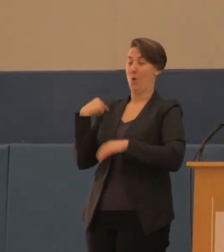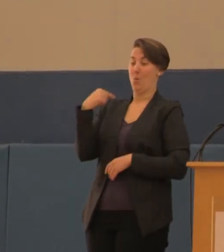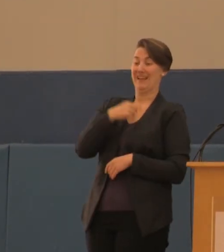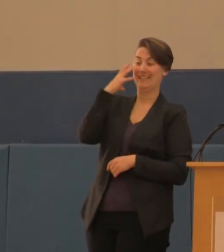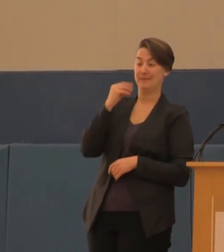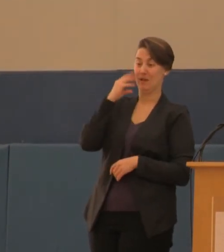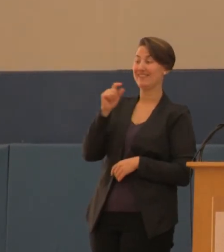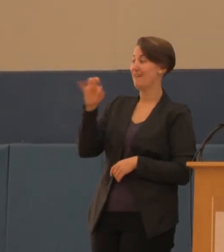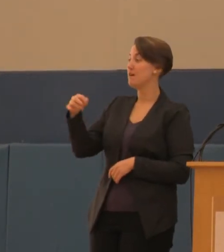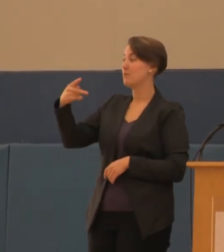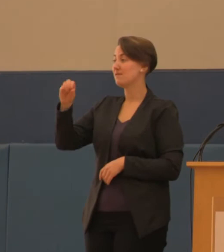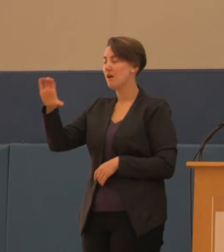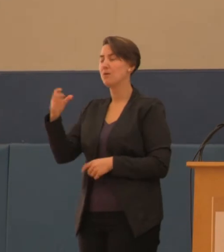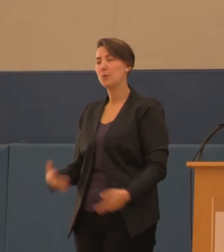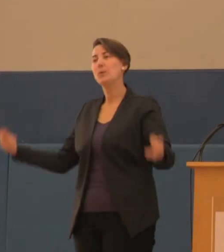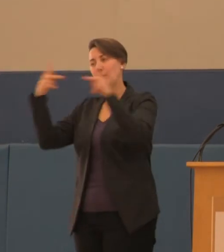color.